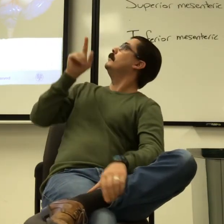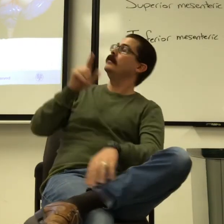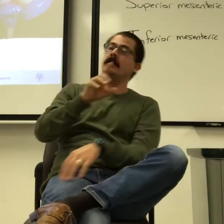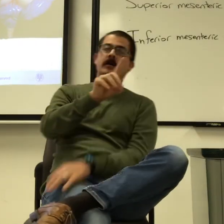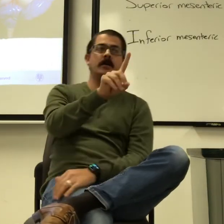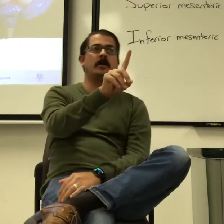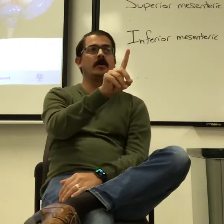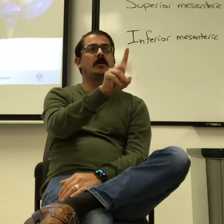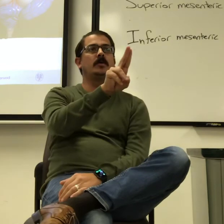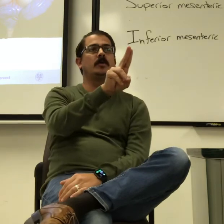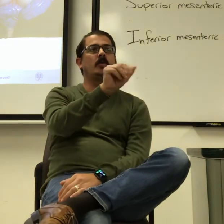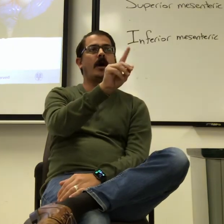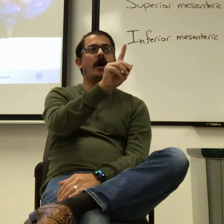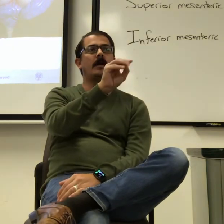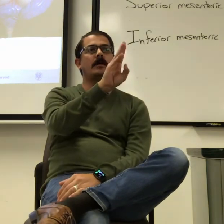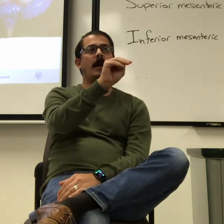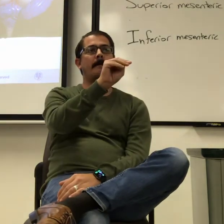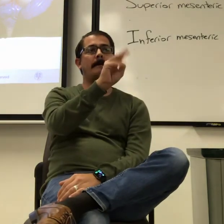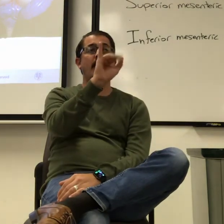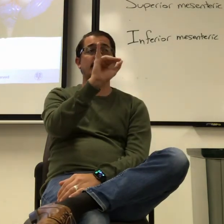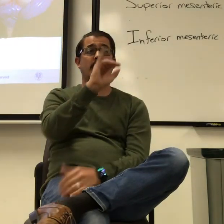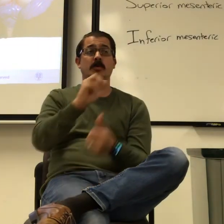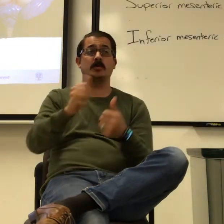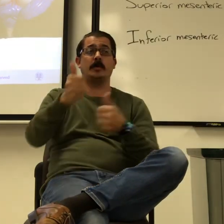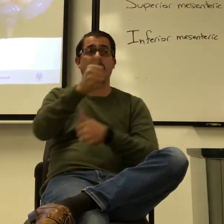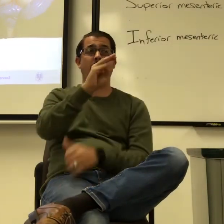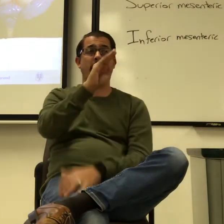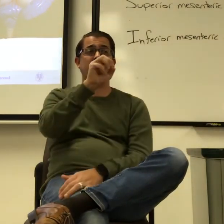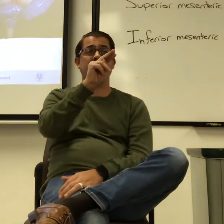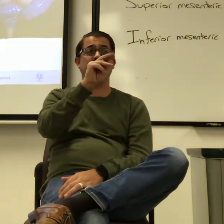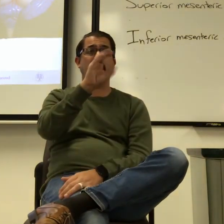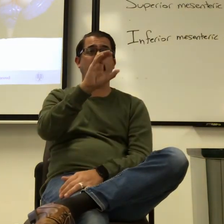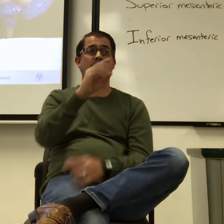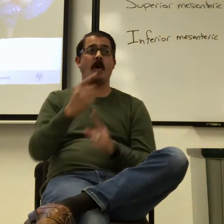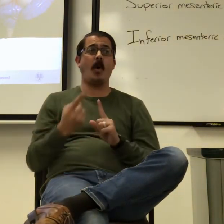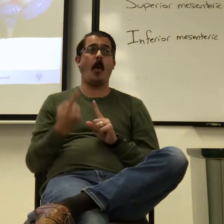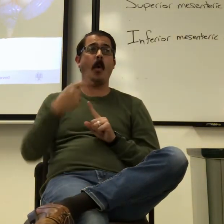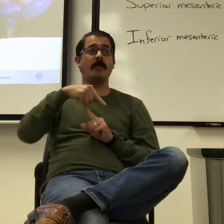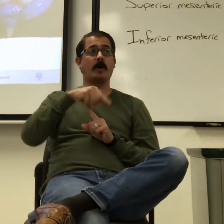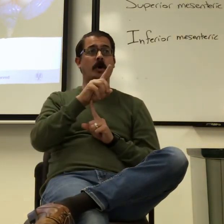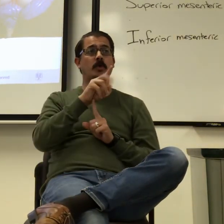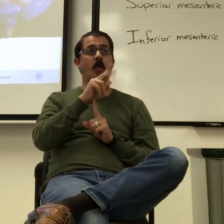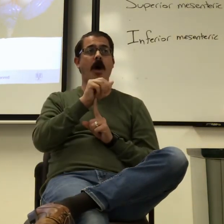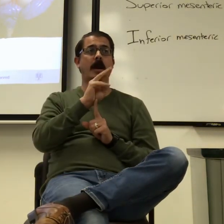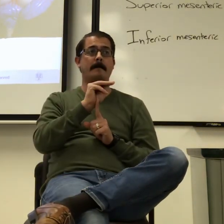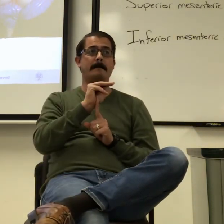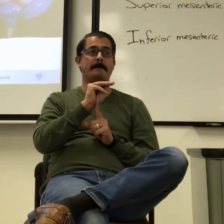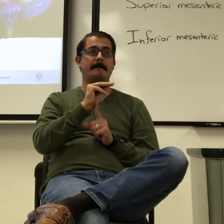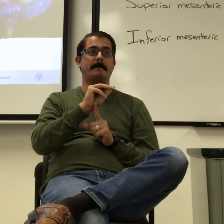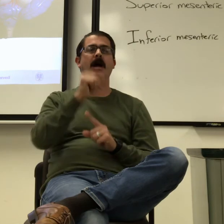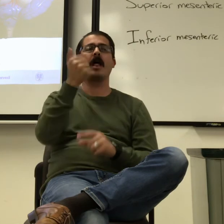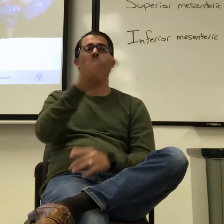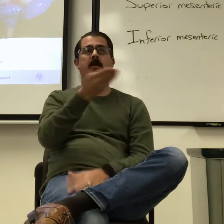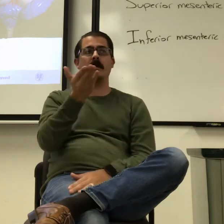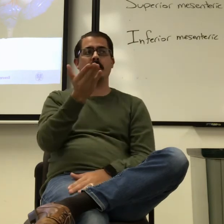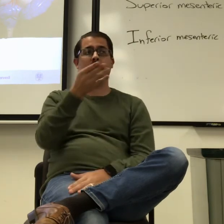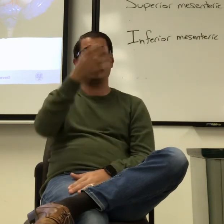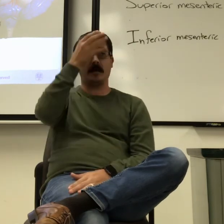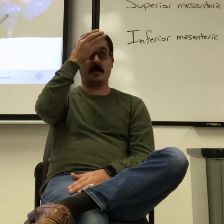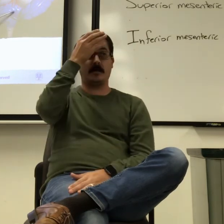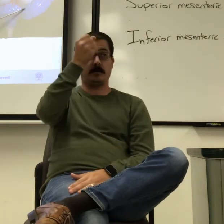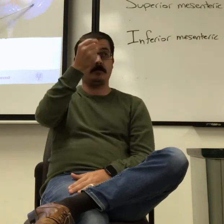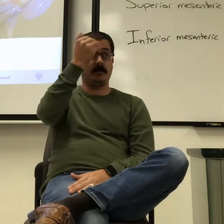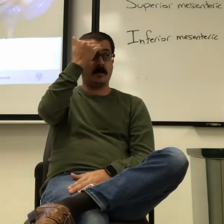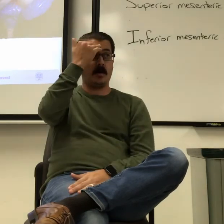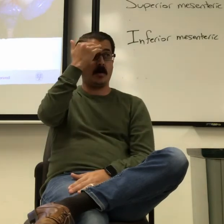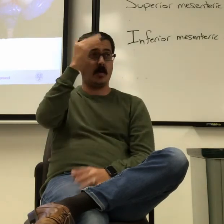duodenum. I did also say the superior mesenteric goes over the duodenum. It's another clue. Well, anyways, the other clue is you memorized what